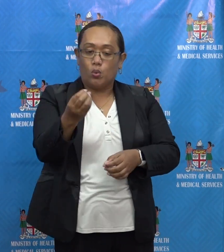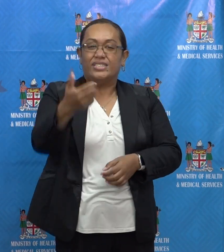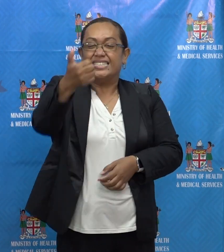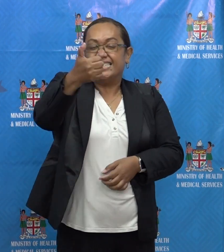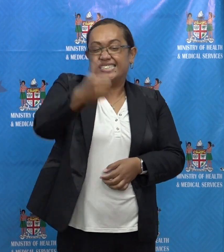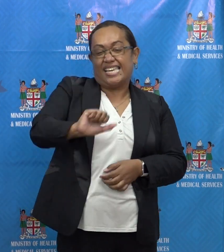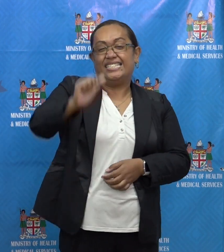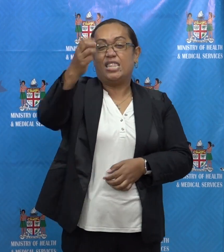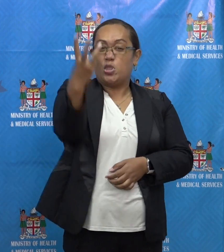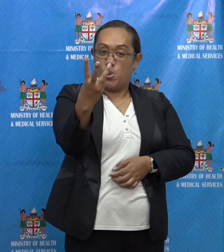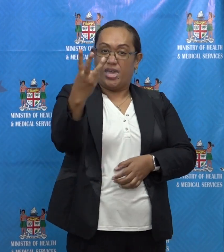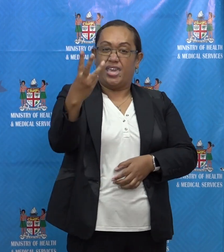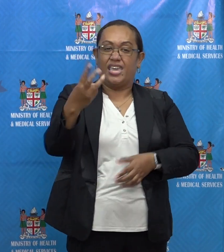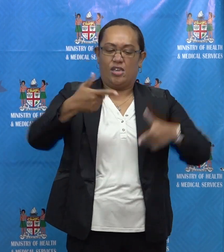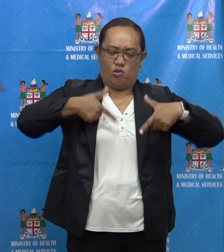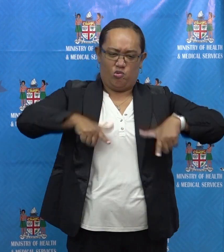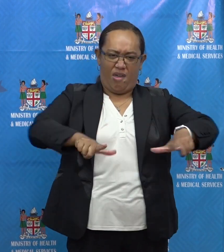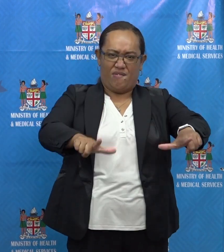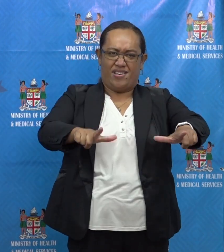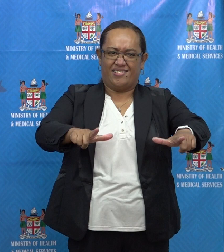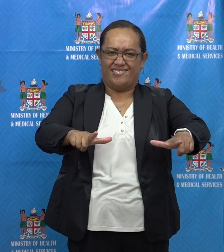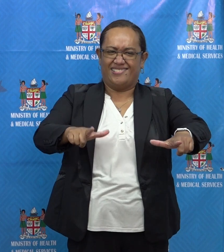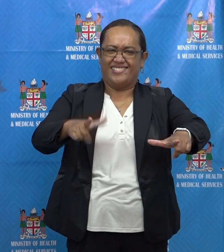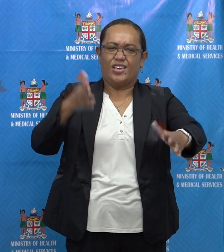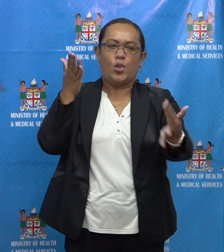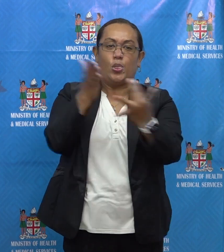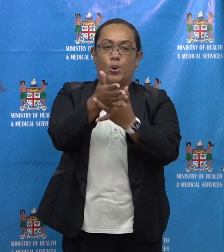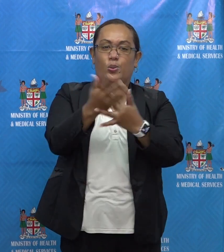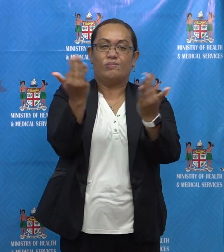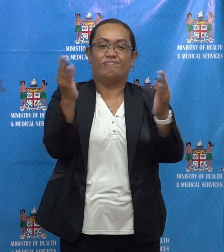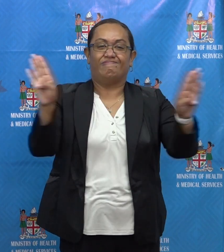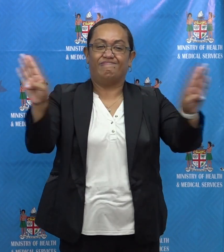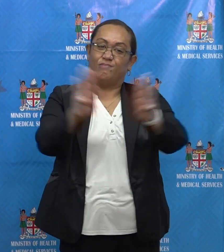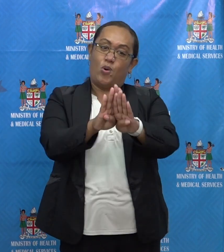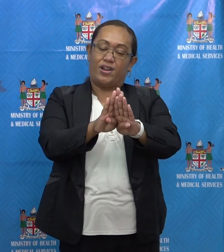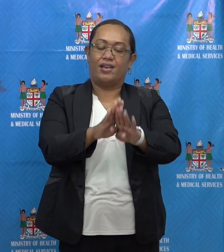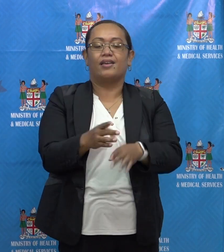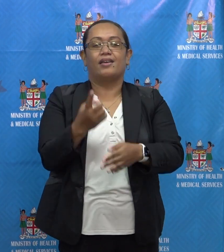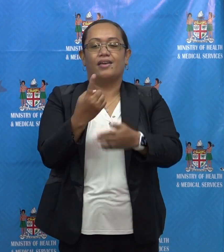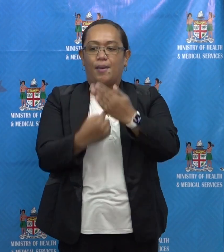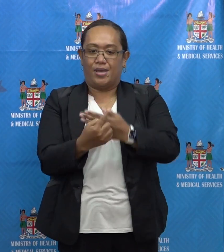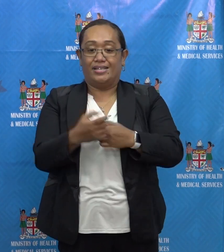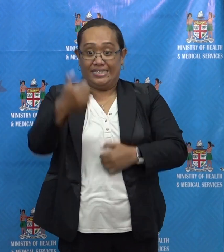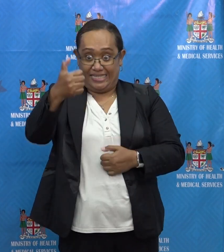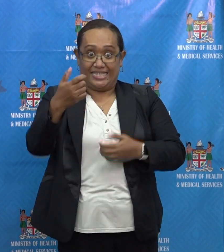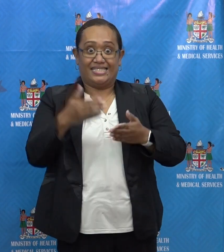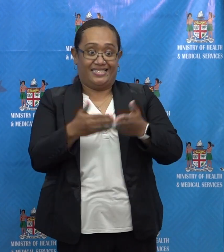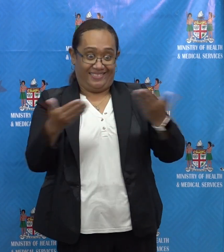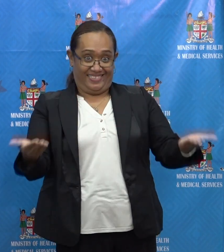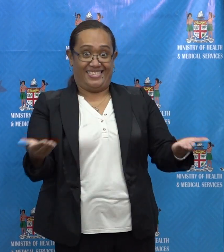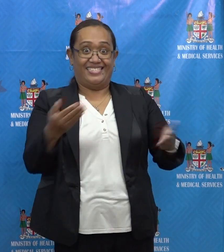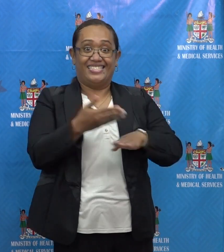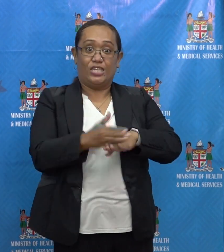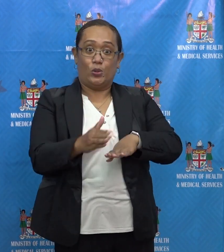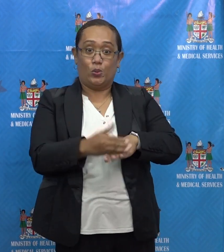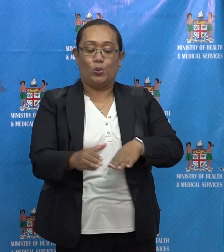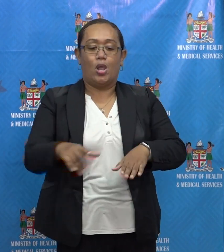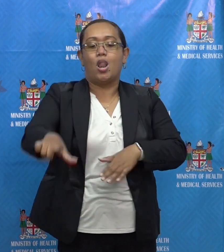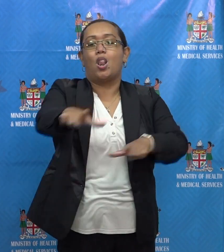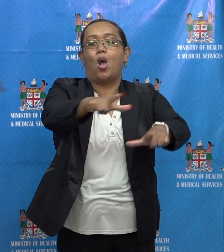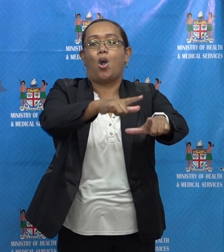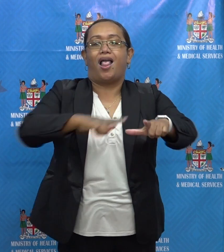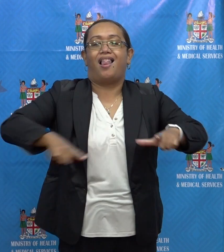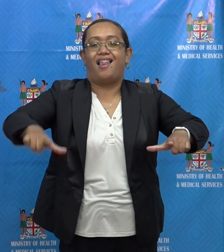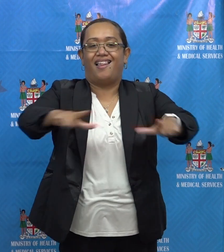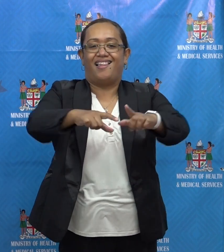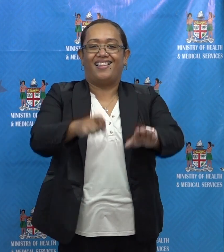travel associated, detected in border quarantine, and the 6 recently announced cases have been our first cases of local transmission in